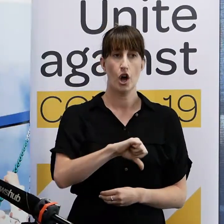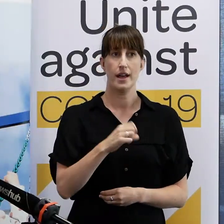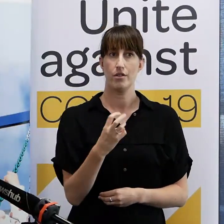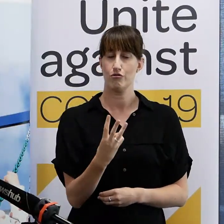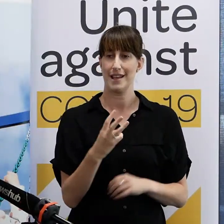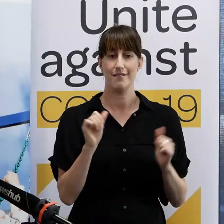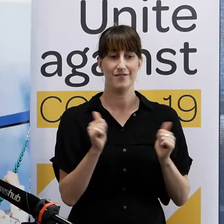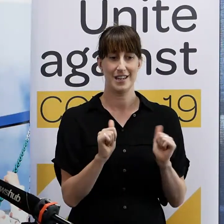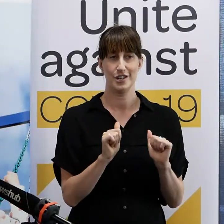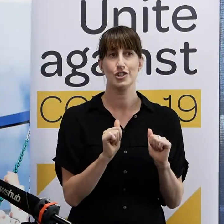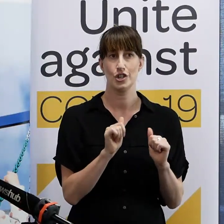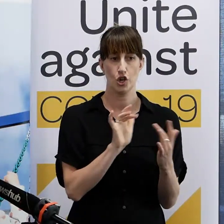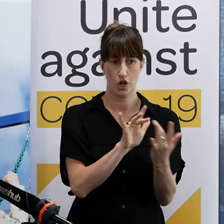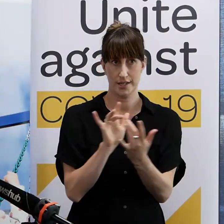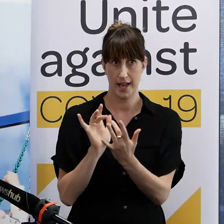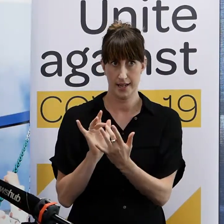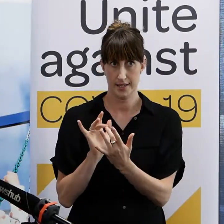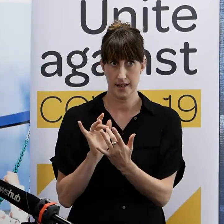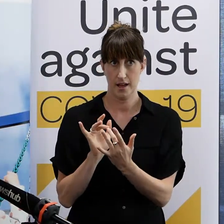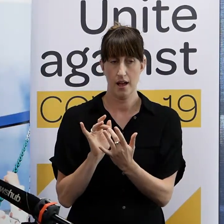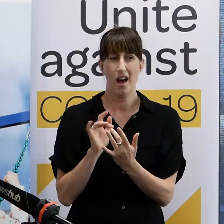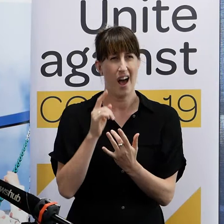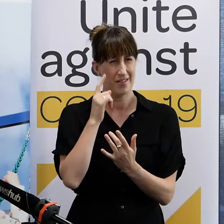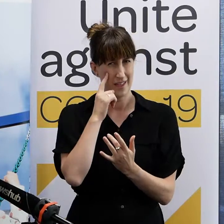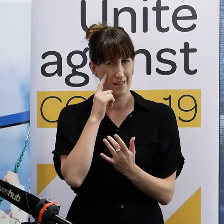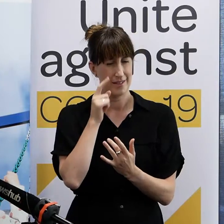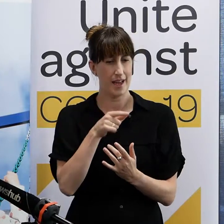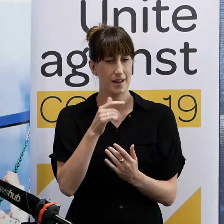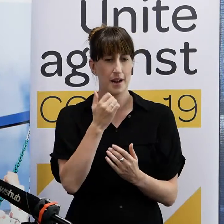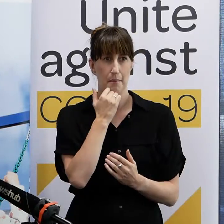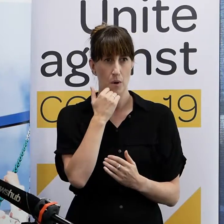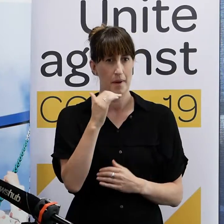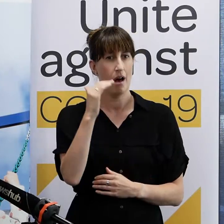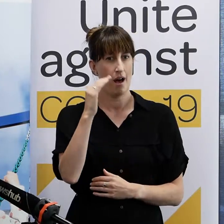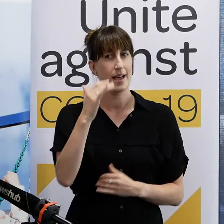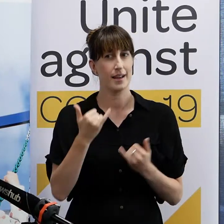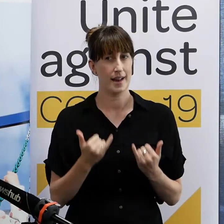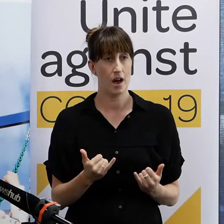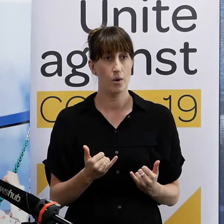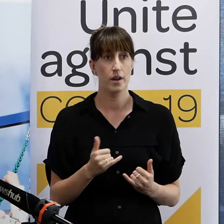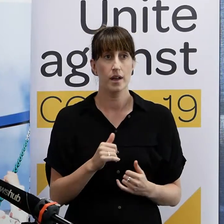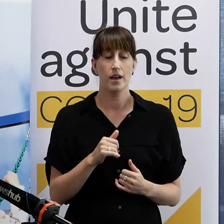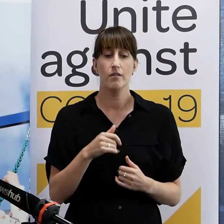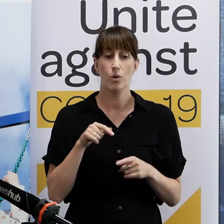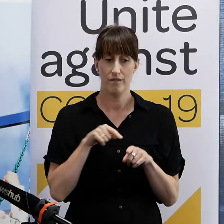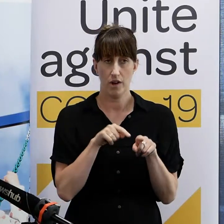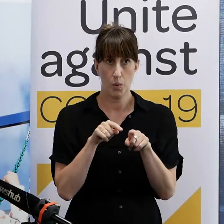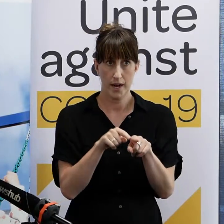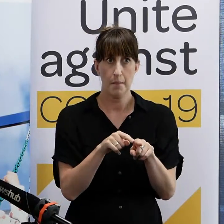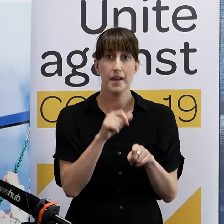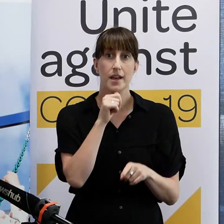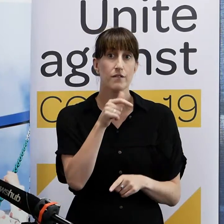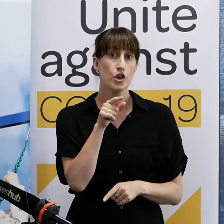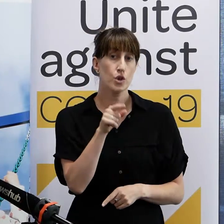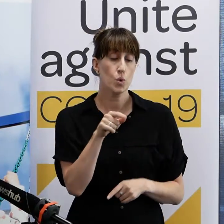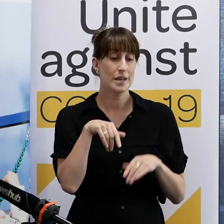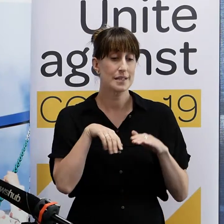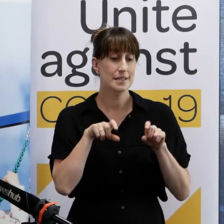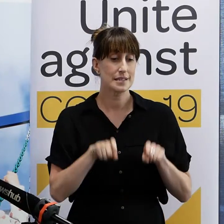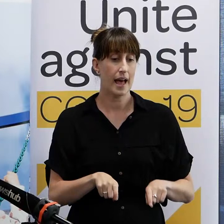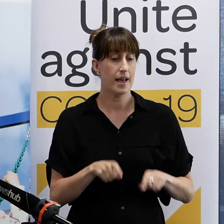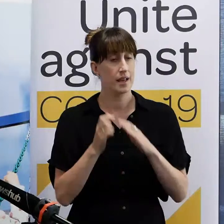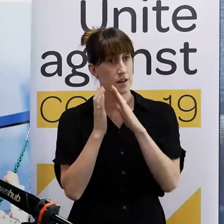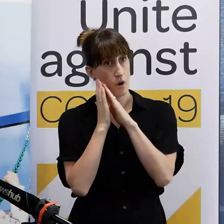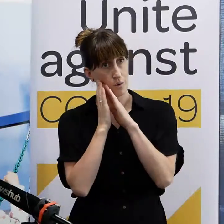now. The remaining people are being followed up this morning. If there are people out there who have left the Grand Mercure Hotel